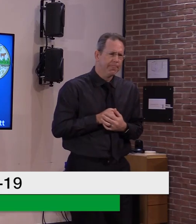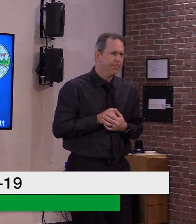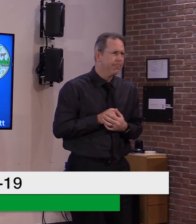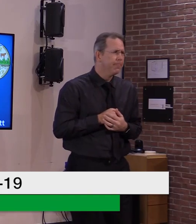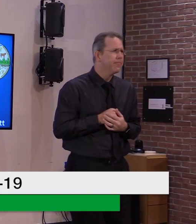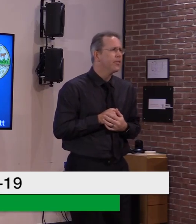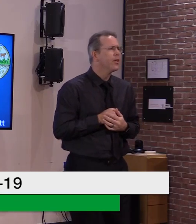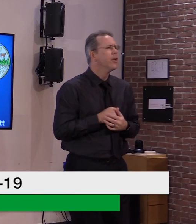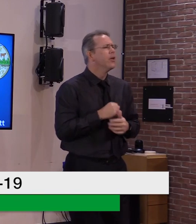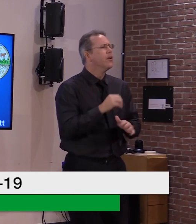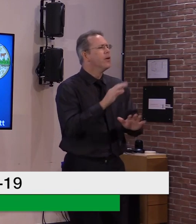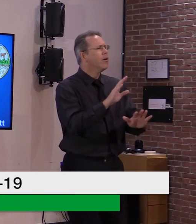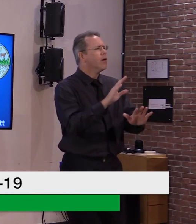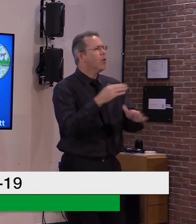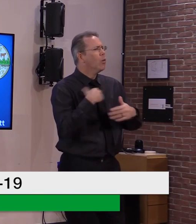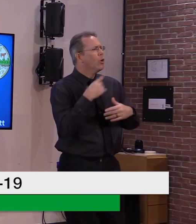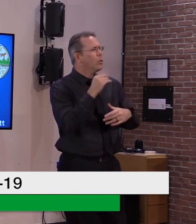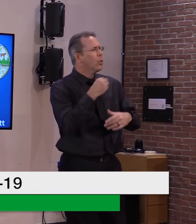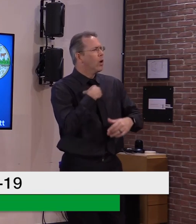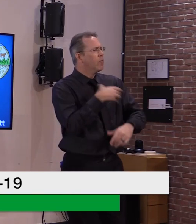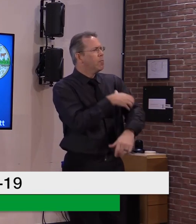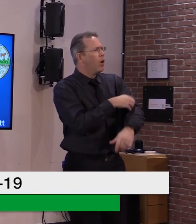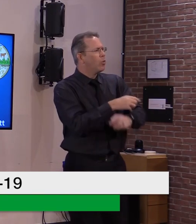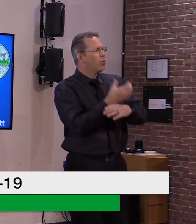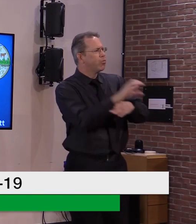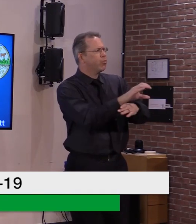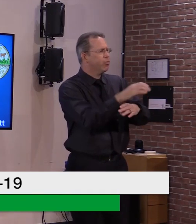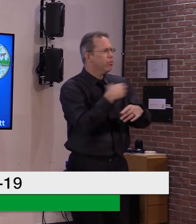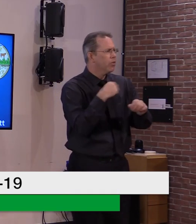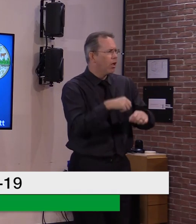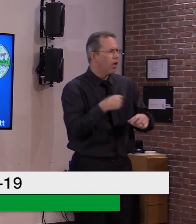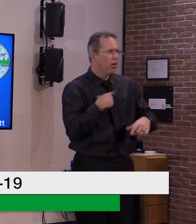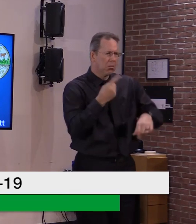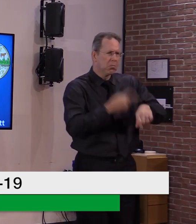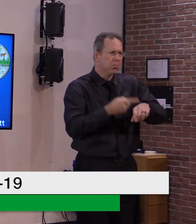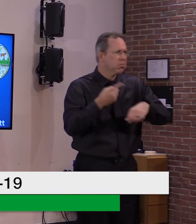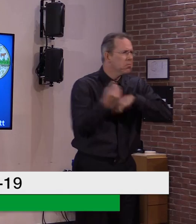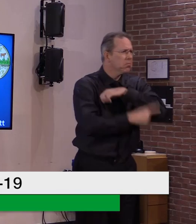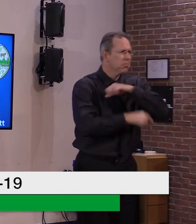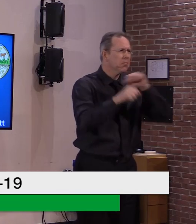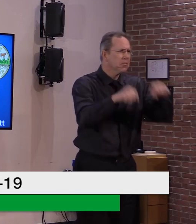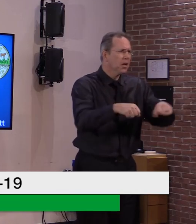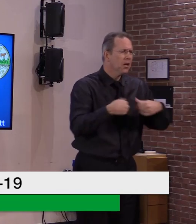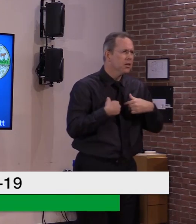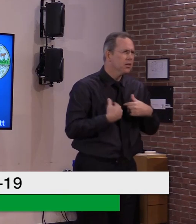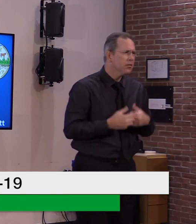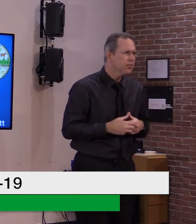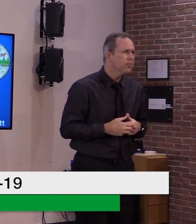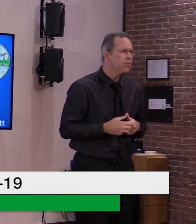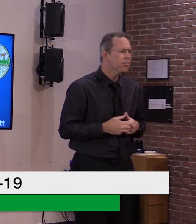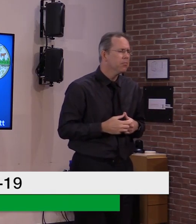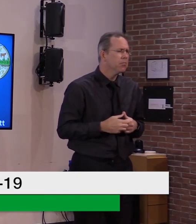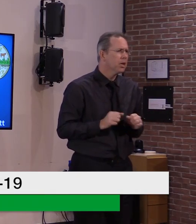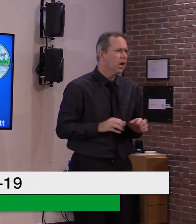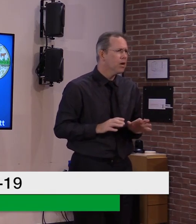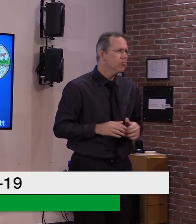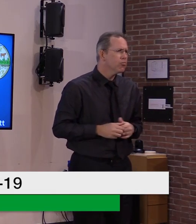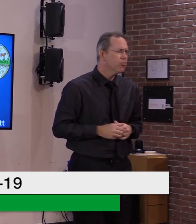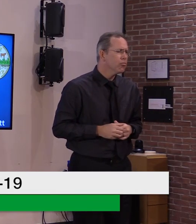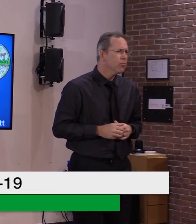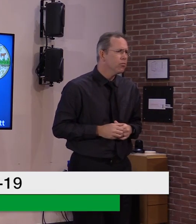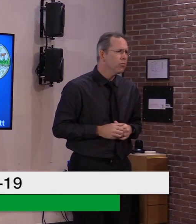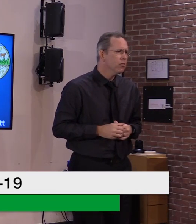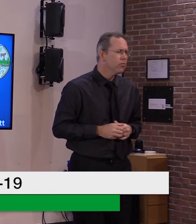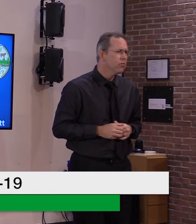we could impose many many sanctions against those folks that don't choose to follow the executive